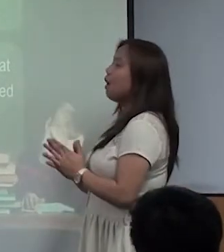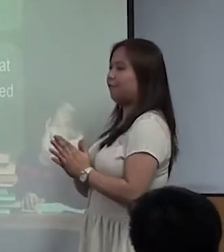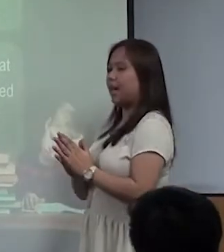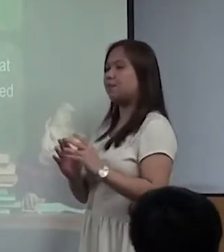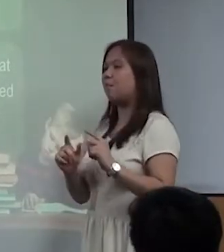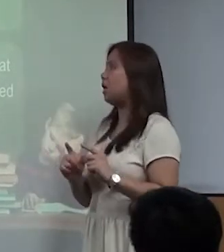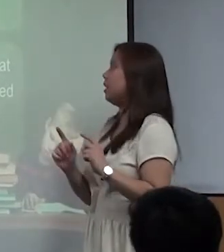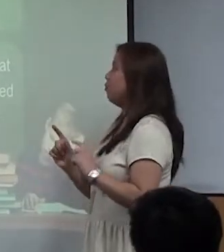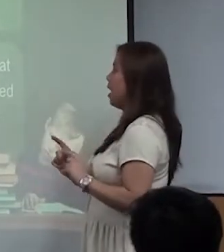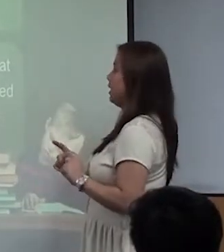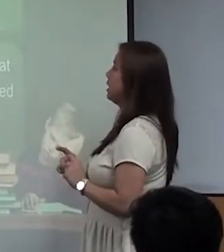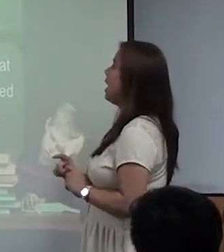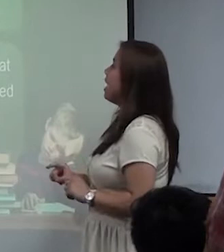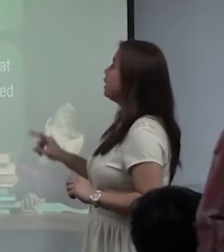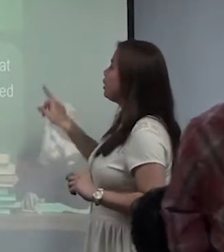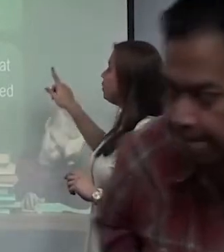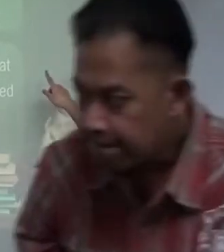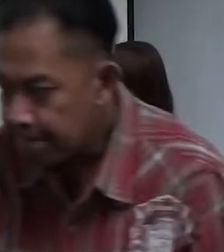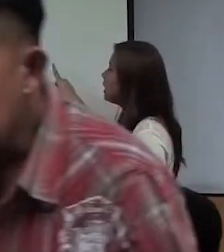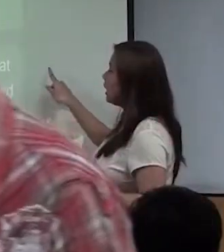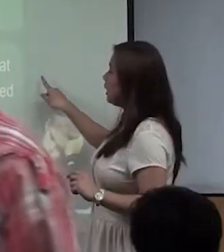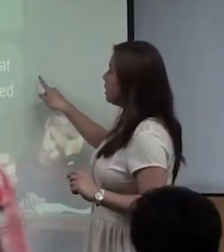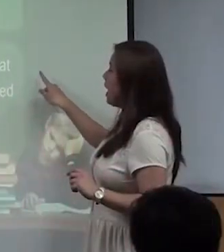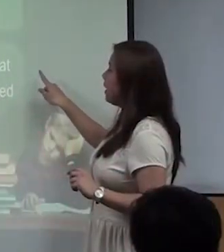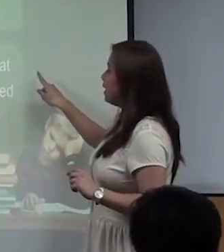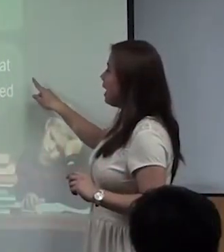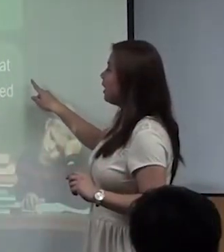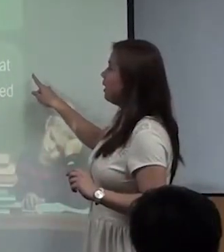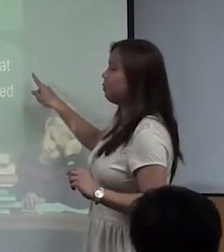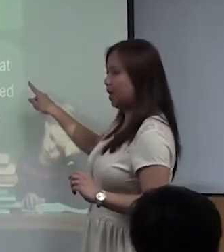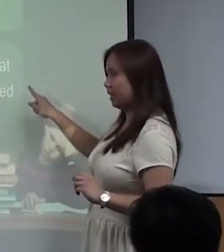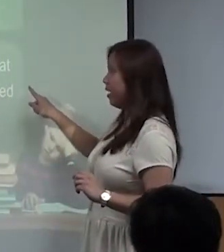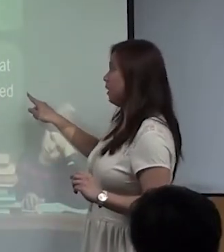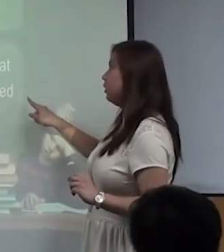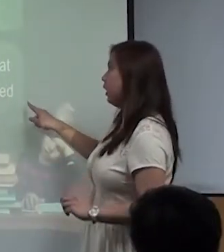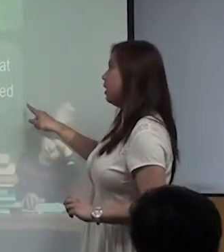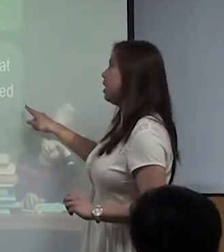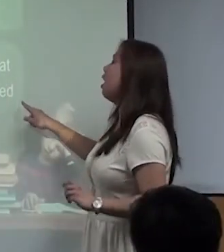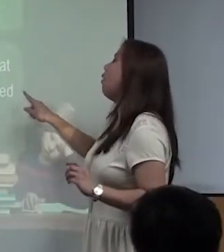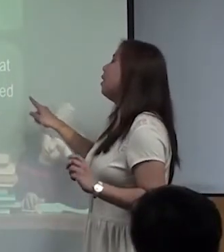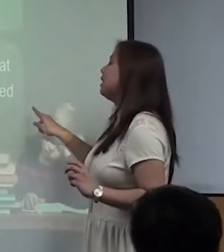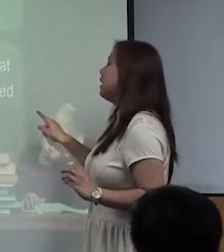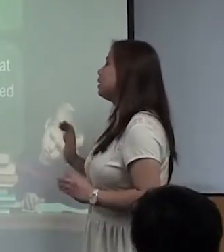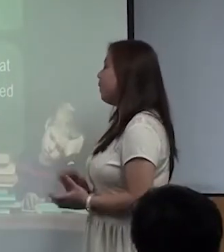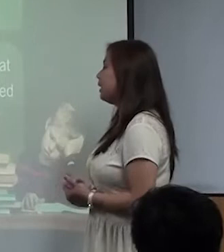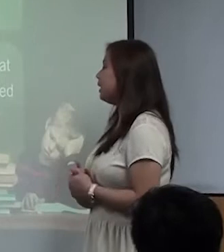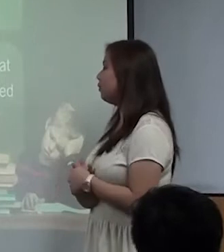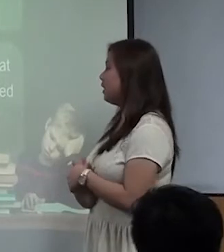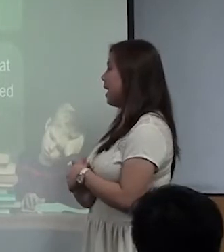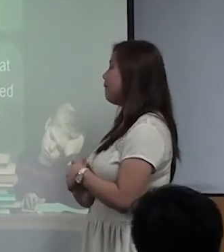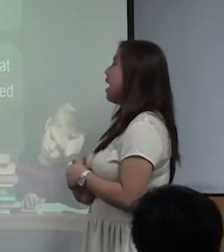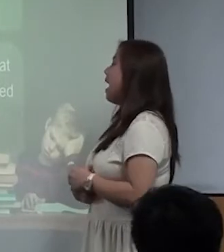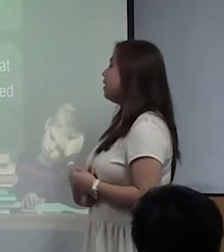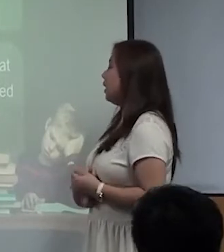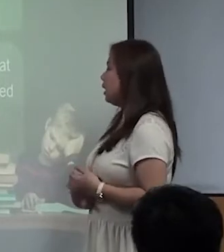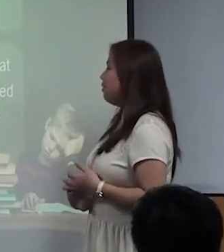process, often more than once. Students understand exactly what they are to learn, what is expected